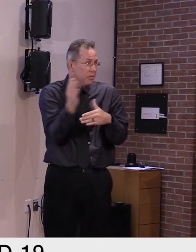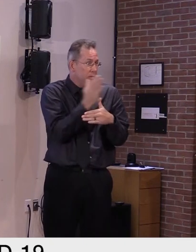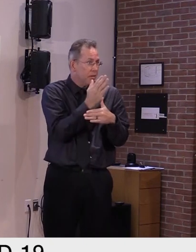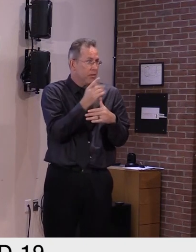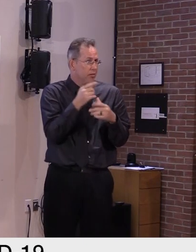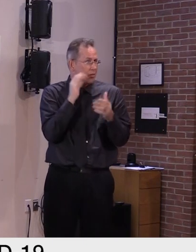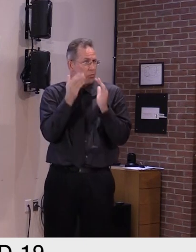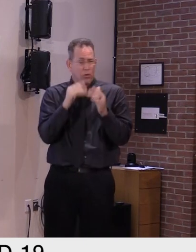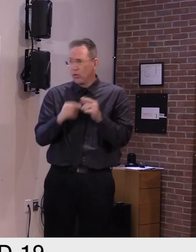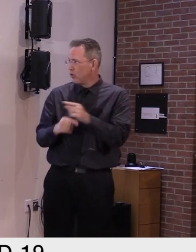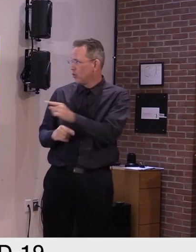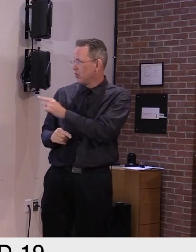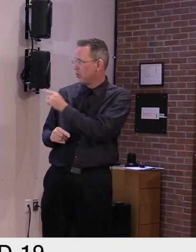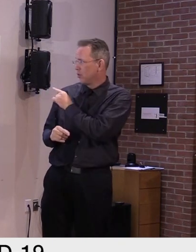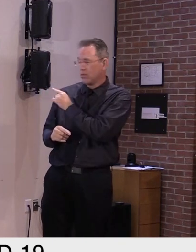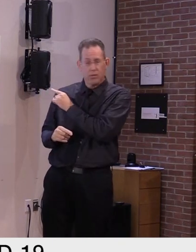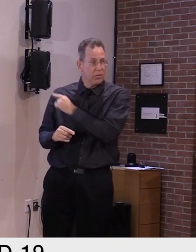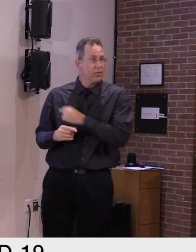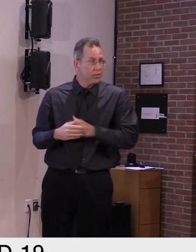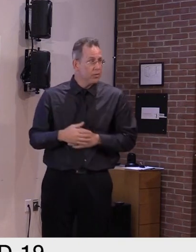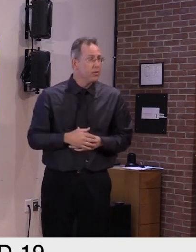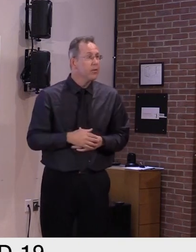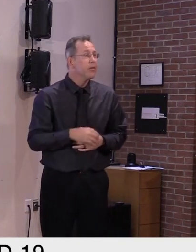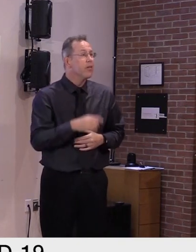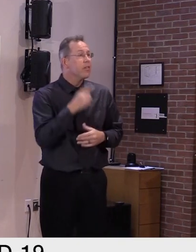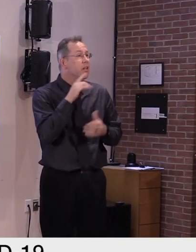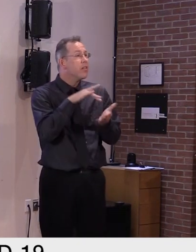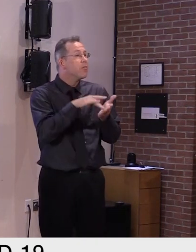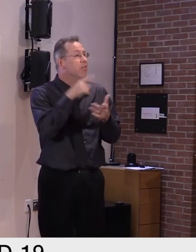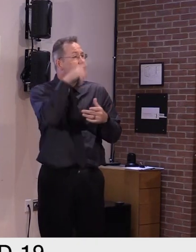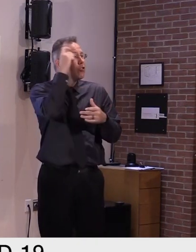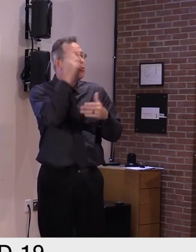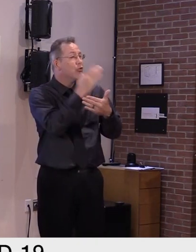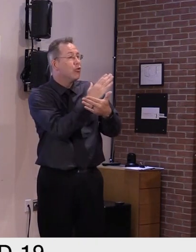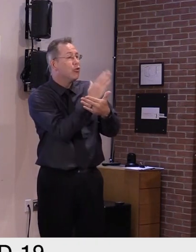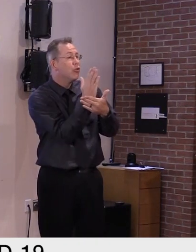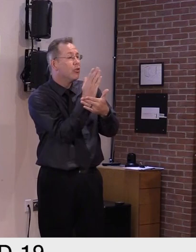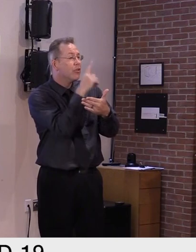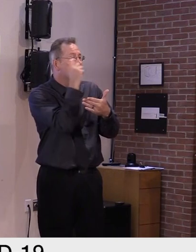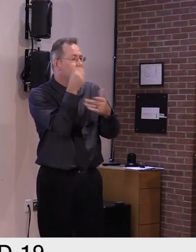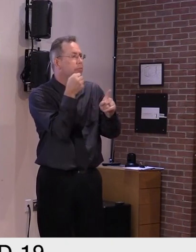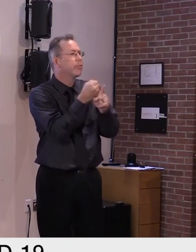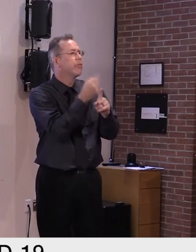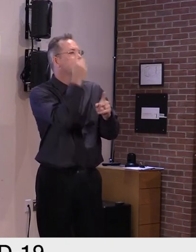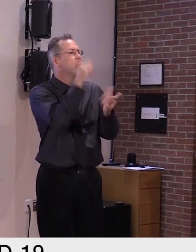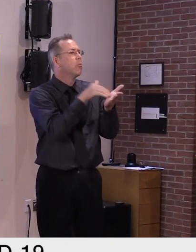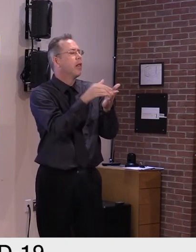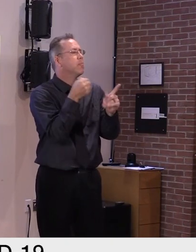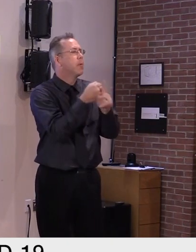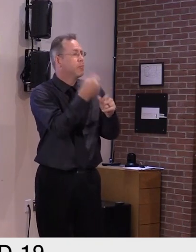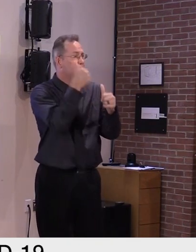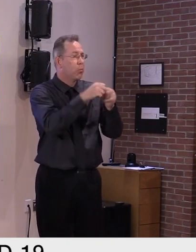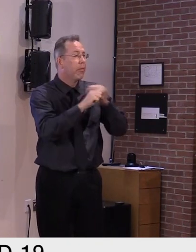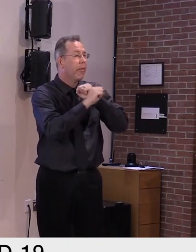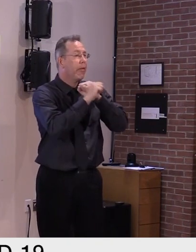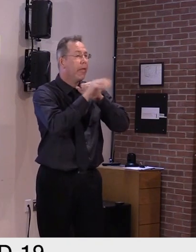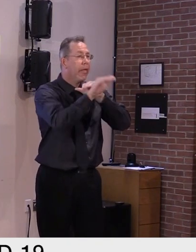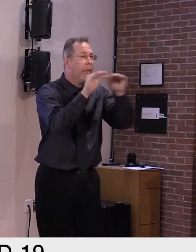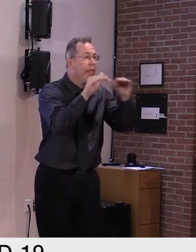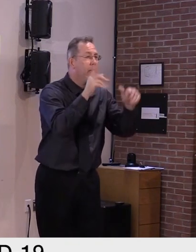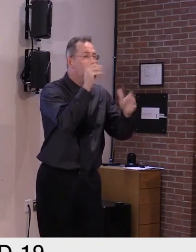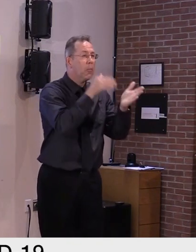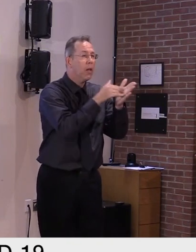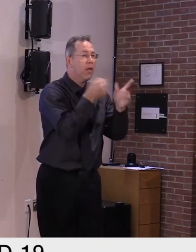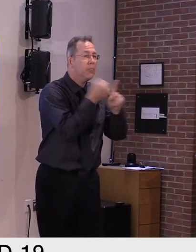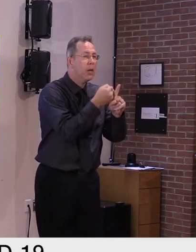we were adding a million cases at about a 17-day period clip. So it is slower than that over the